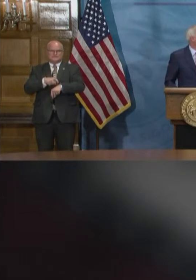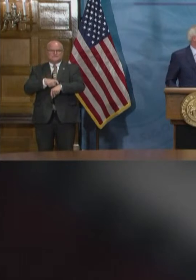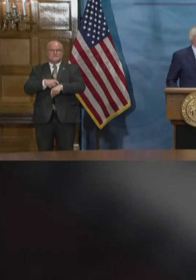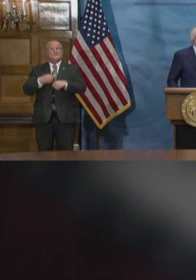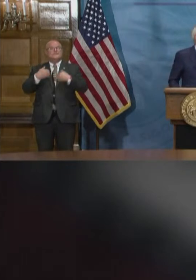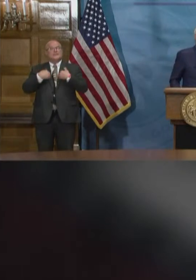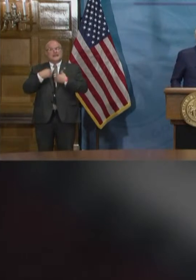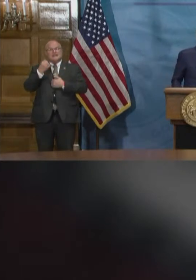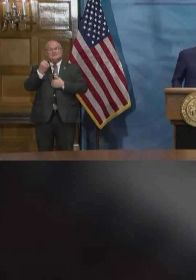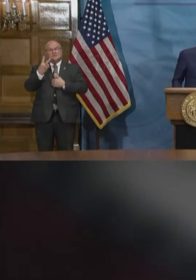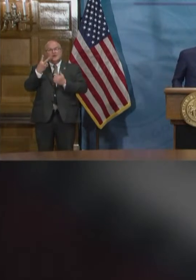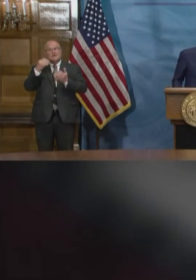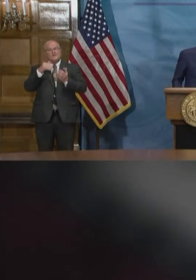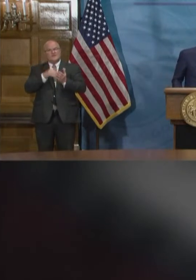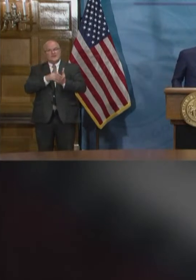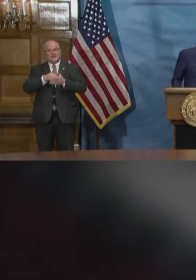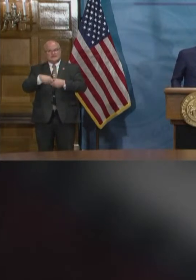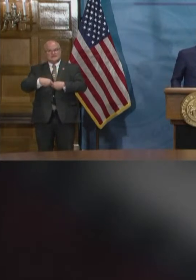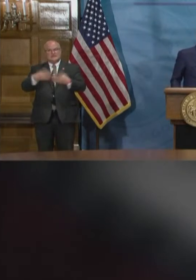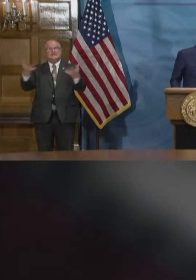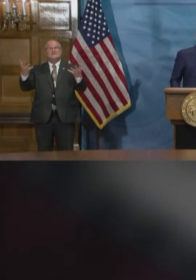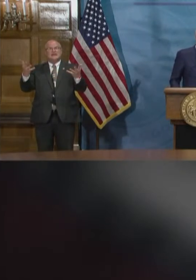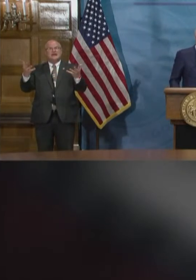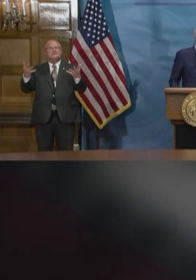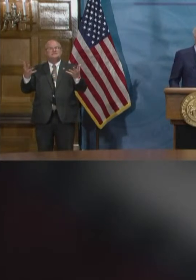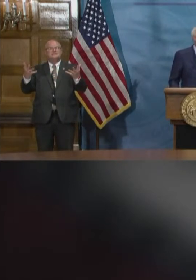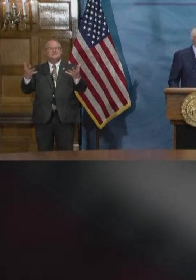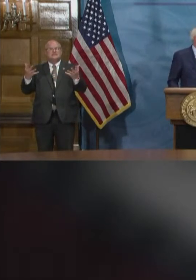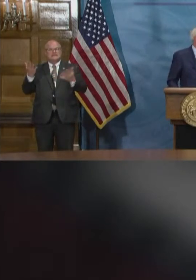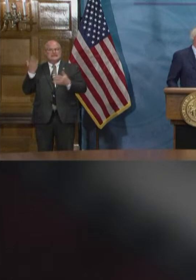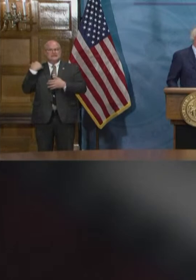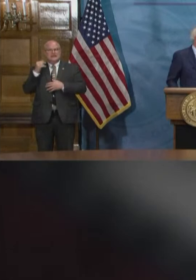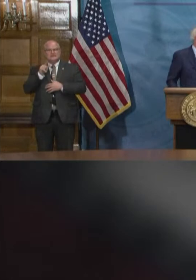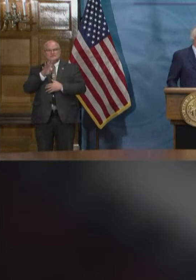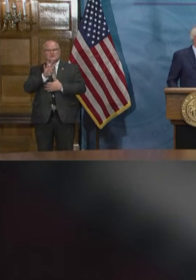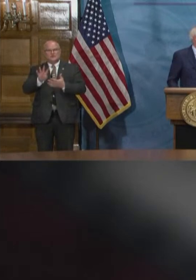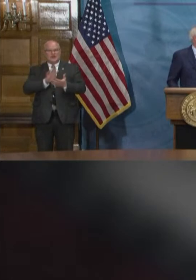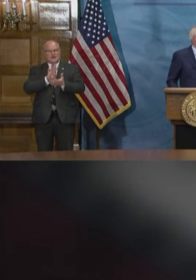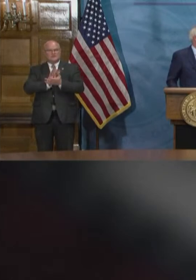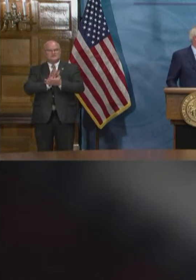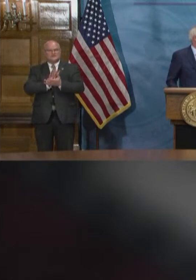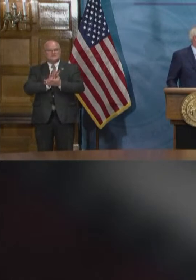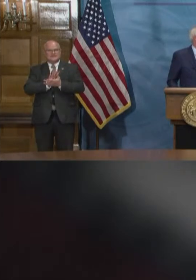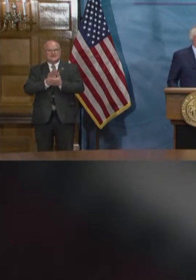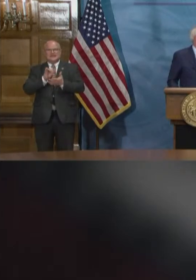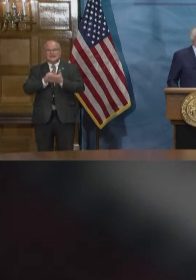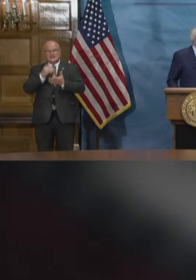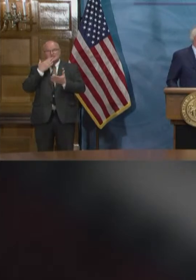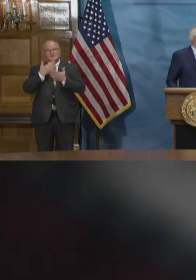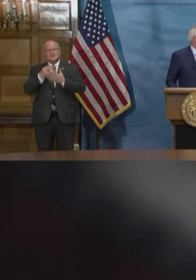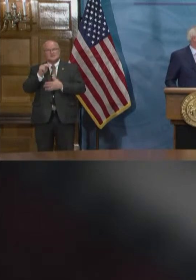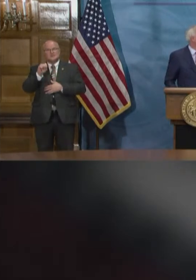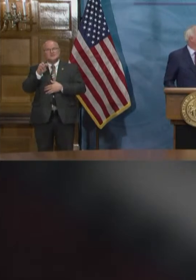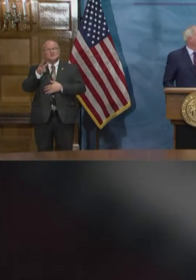have 12,000 that have been given out in the last 24 hours, so that's good